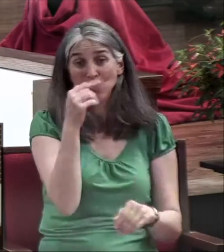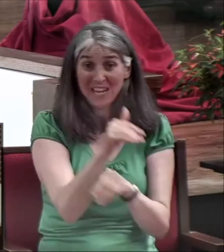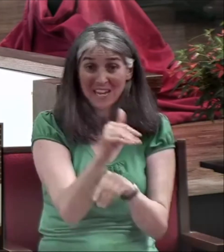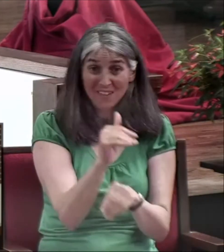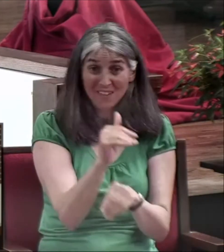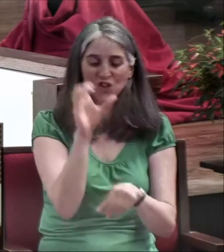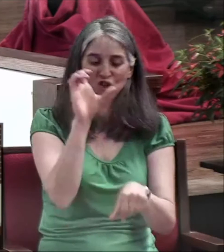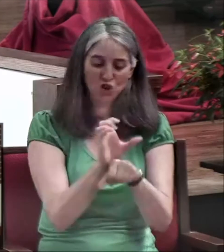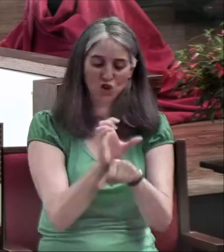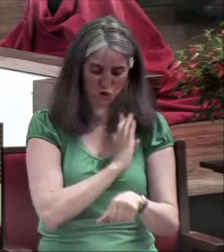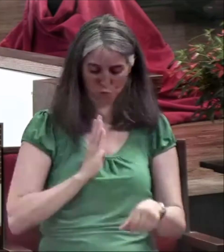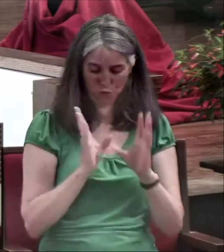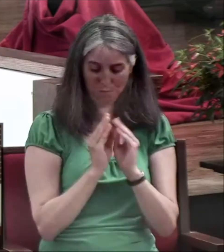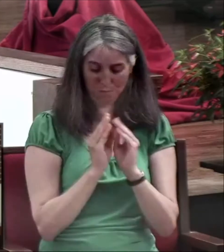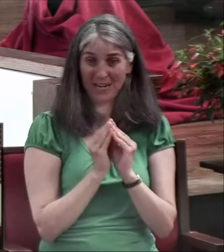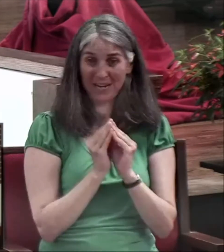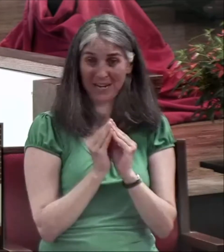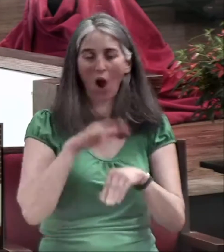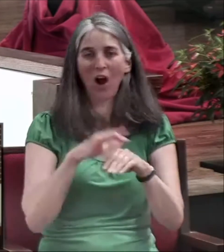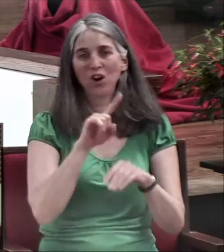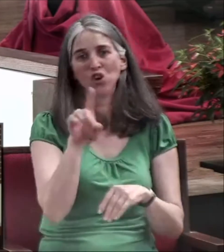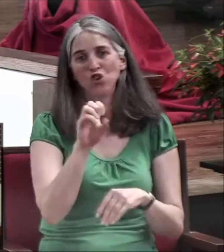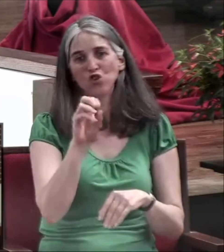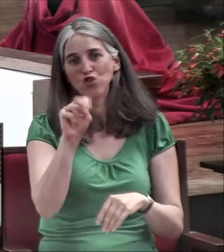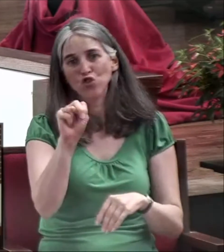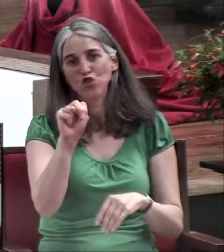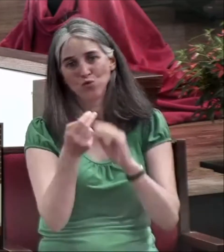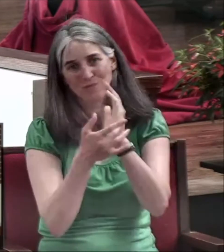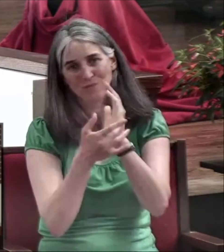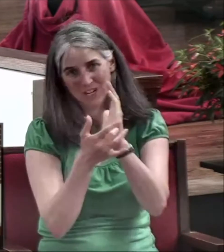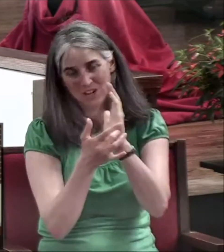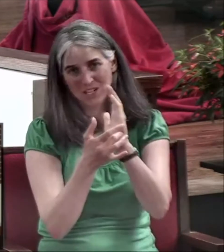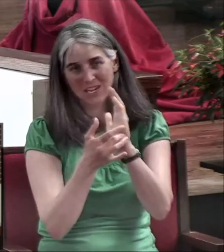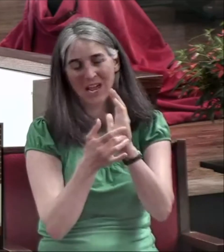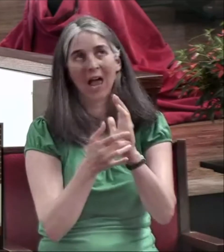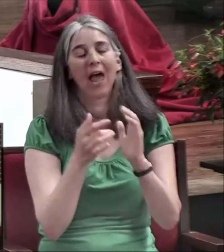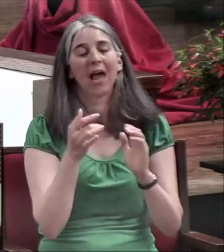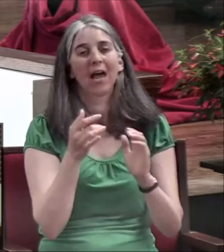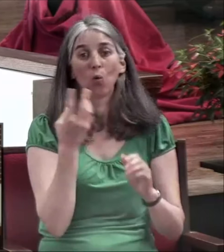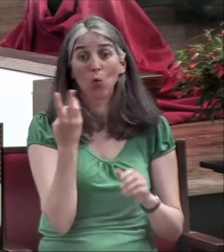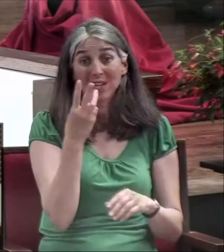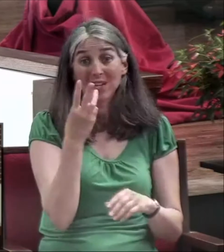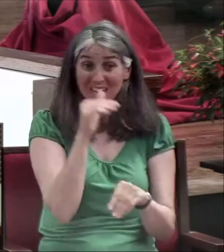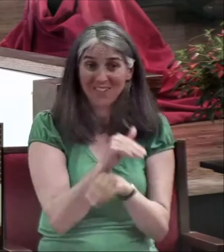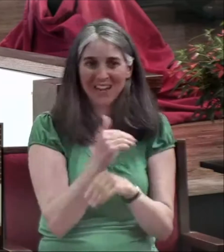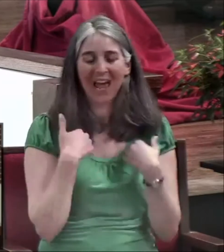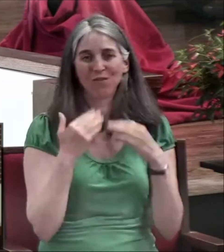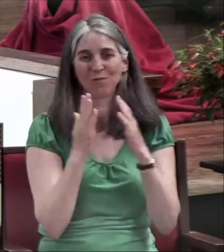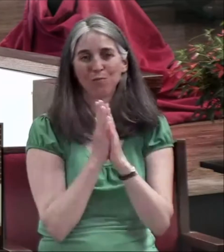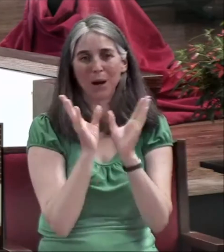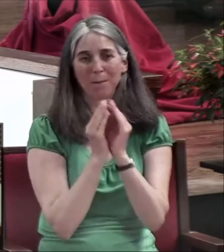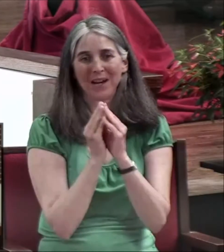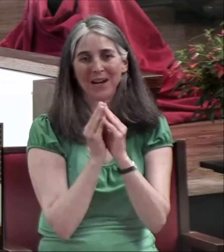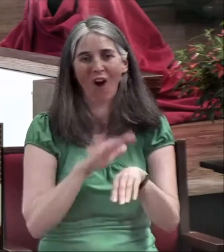is church board meeting via Zoom. Wednesday evening, we have prayer meeting via Zoom, and we're just starting the book of